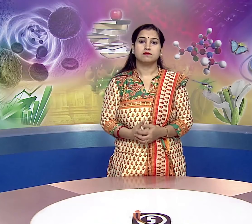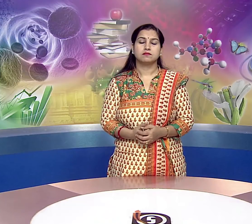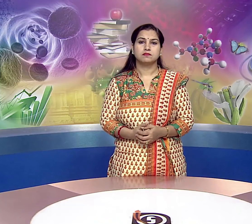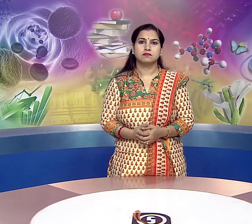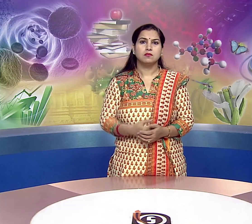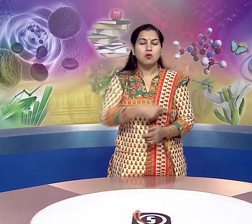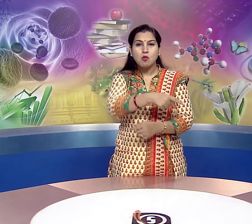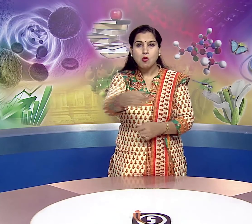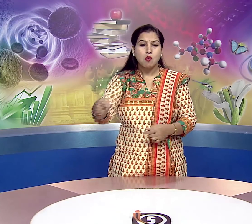endowed with